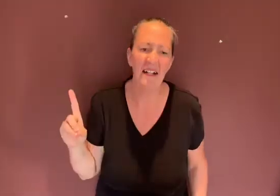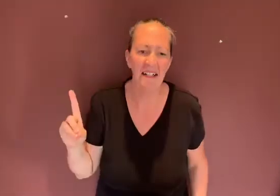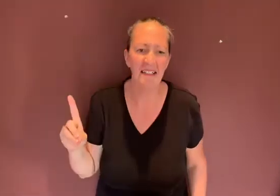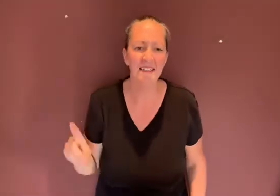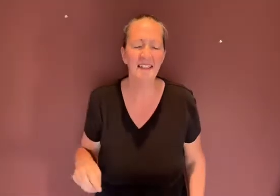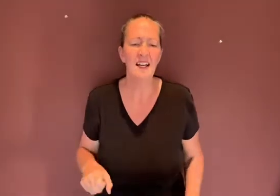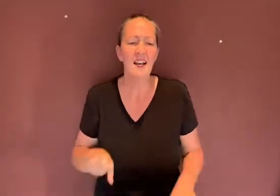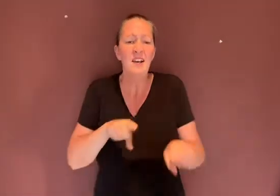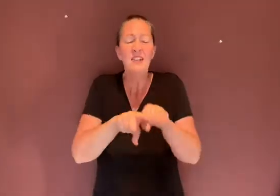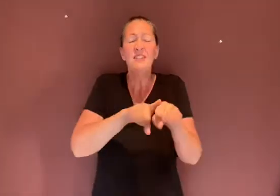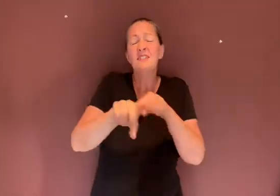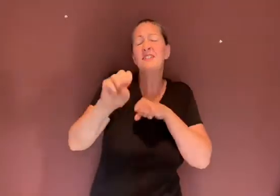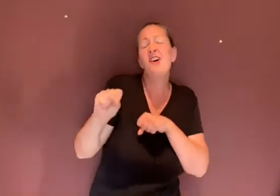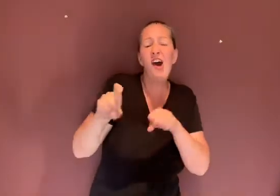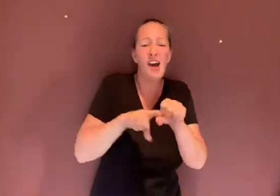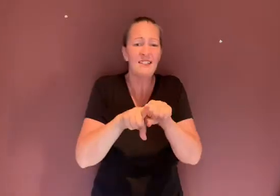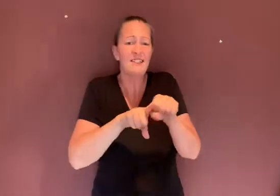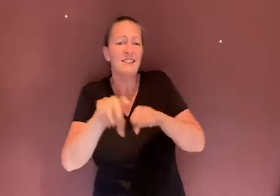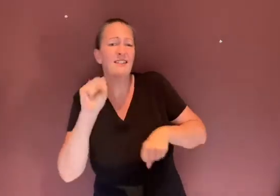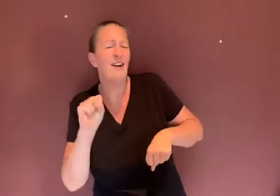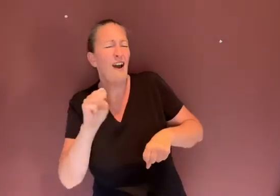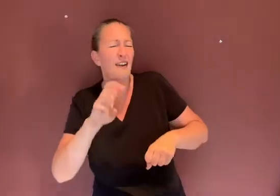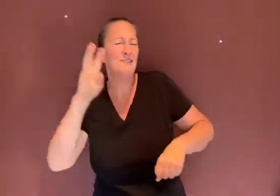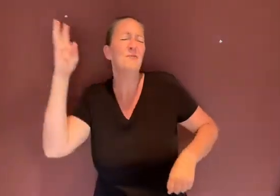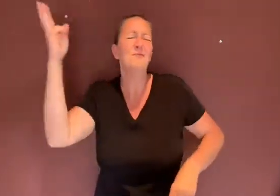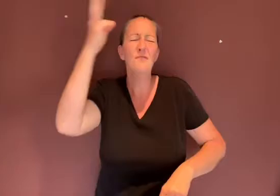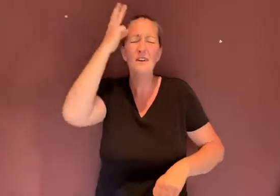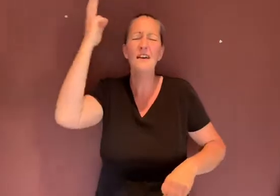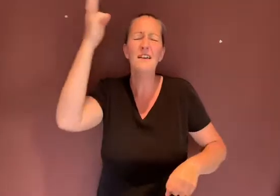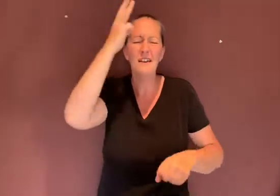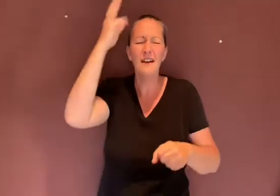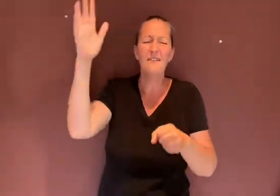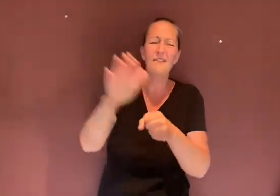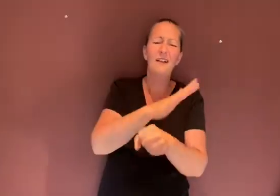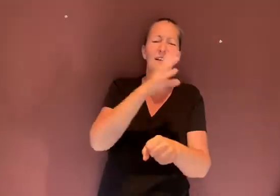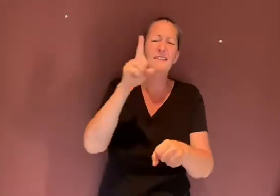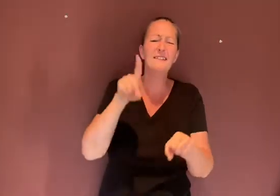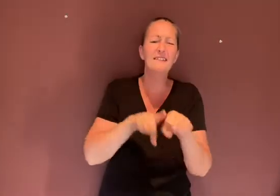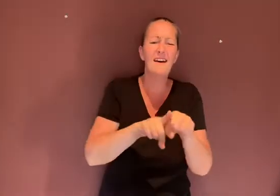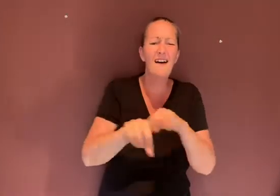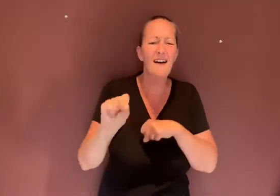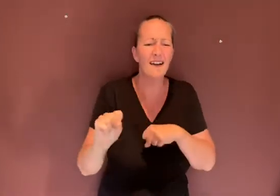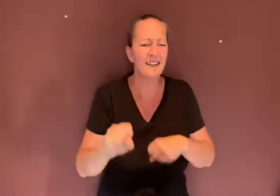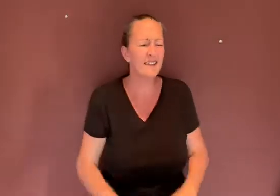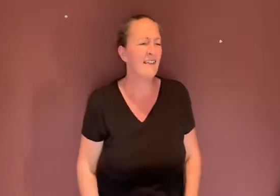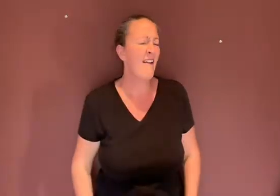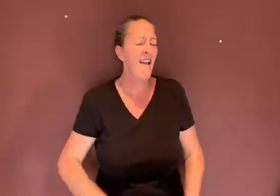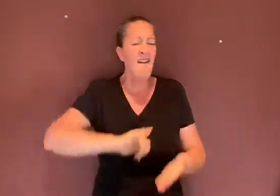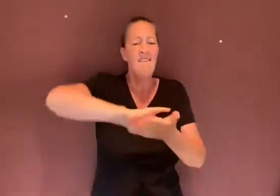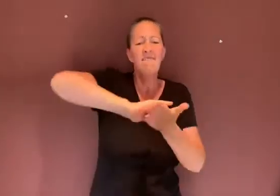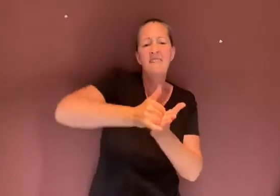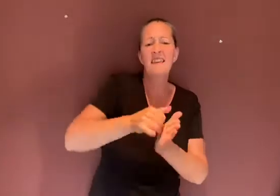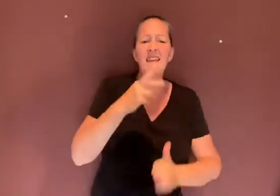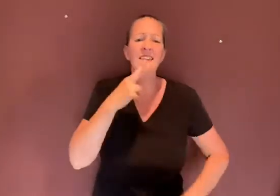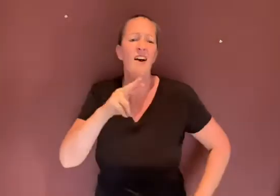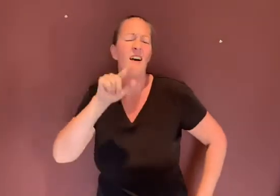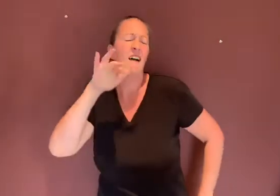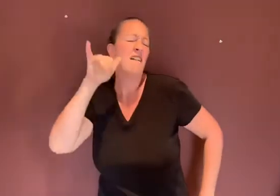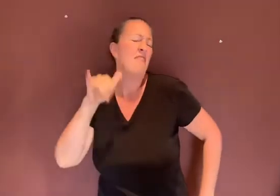yelled, "Socks! Socks! Wonderful socks! These are